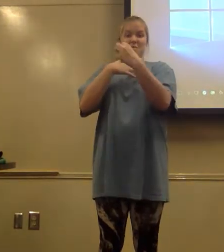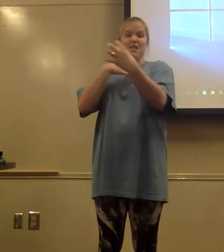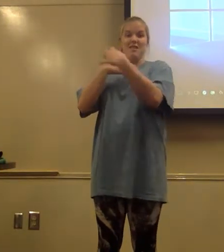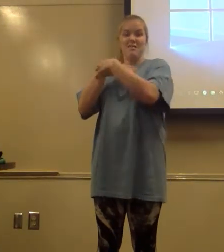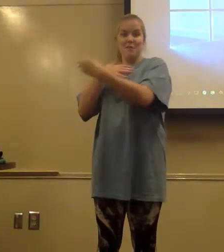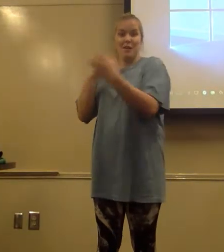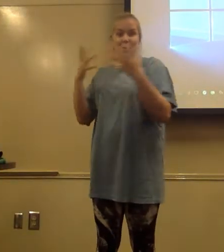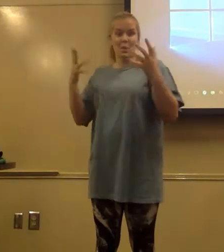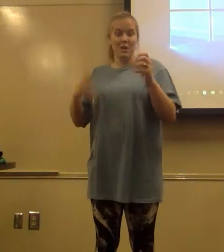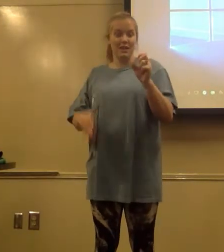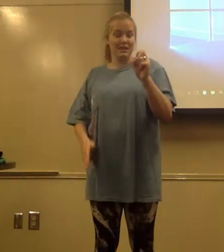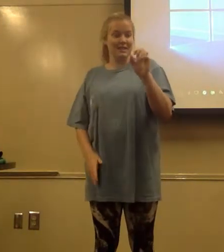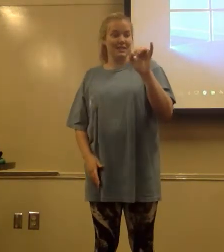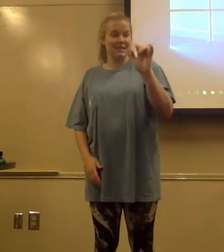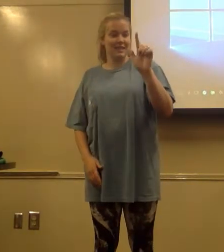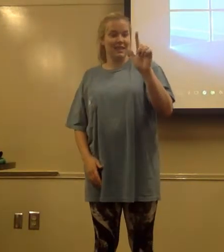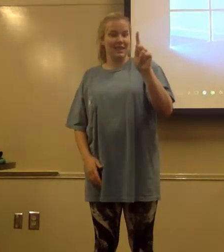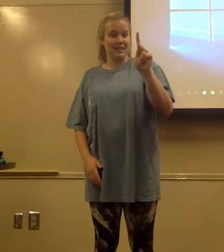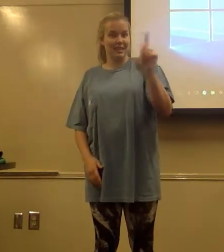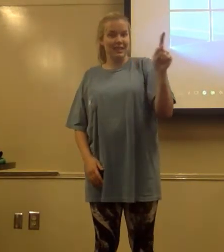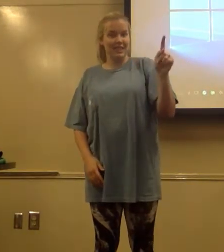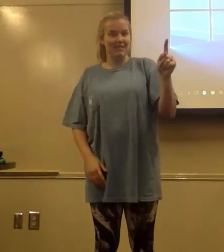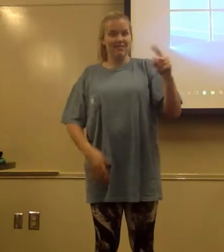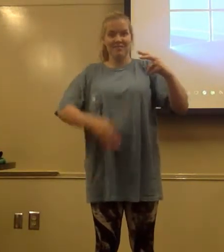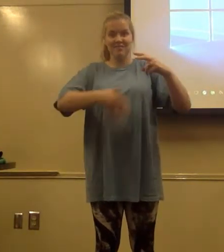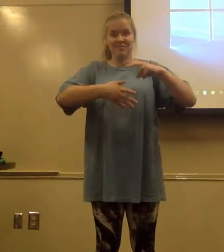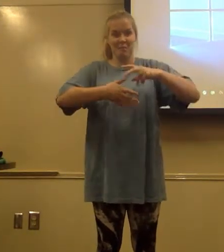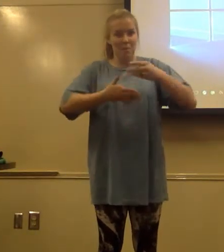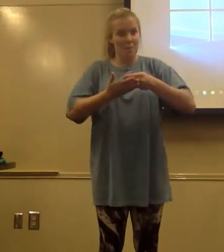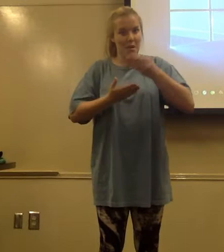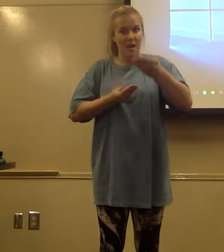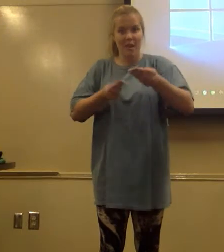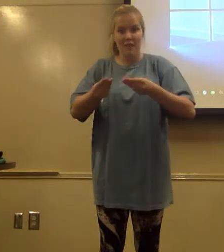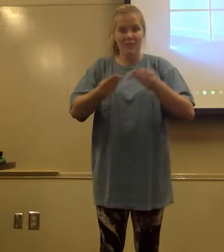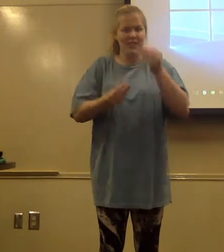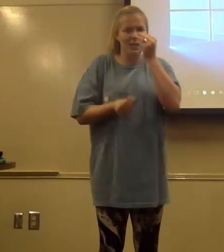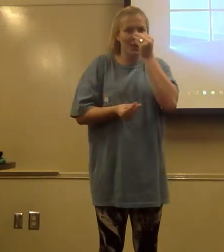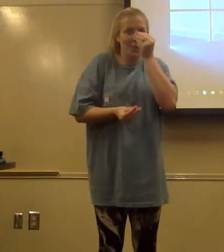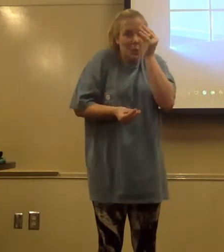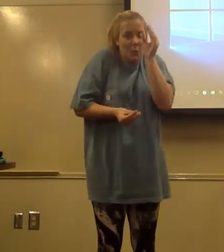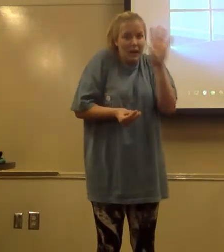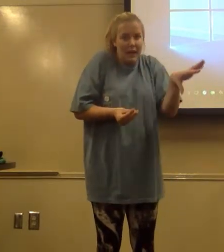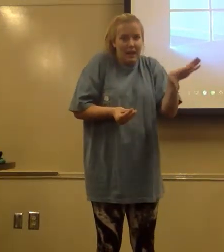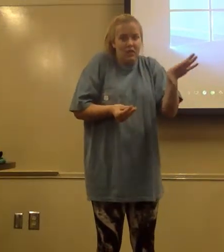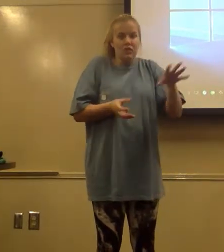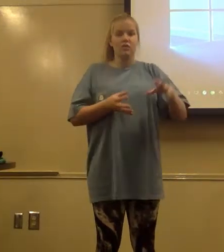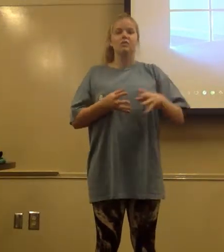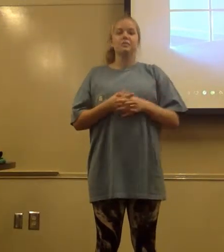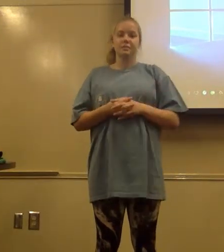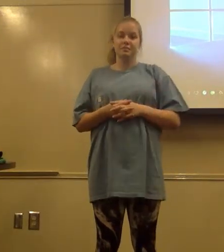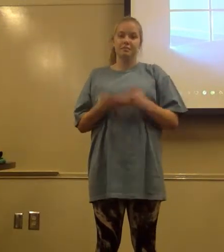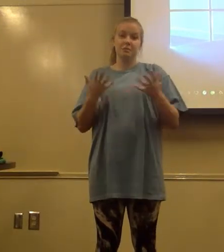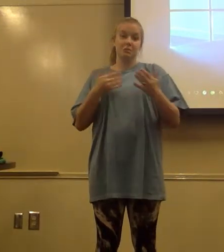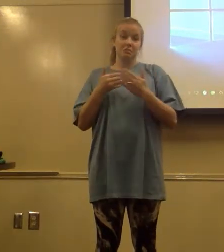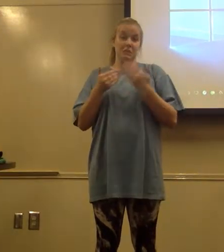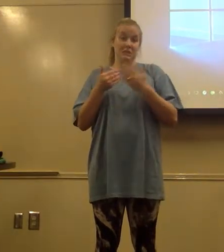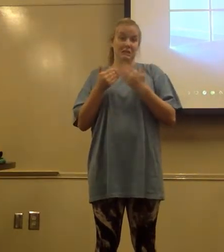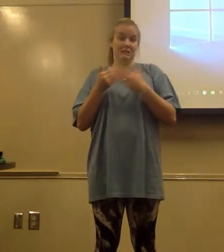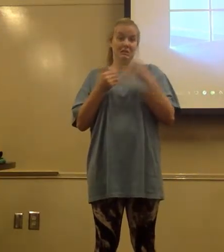They already got the distribution, they got the packaging, they got it all down. They don't care. In fact, it's probably easier to make soy milk. You don't have to deal with the